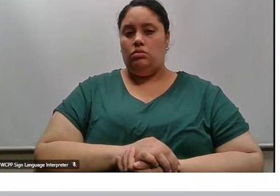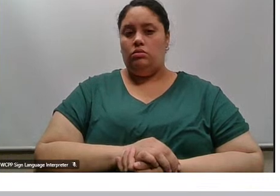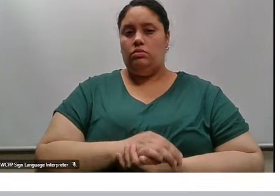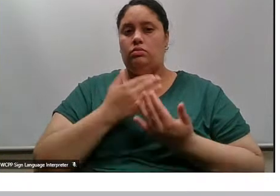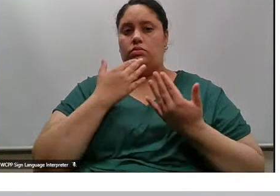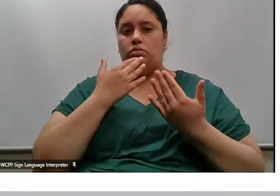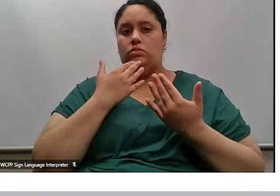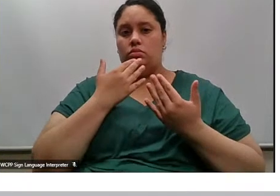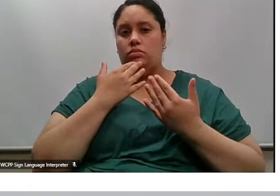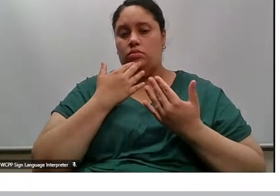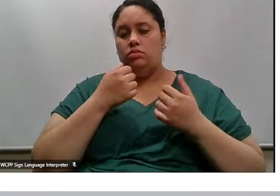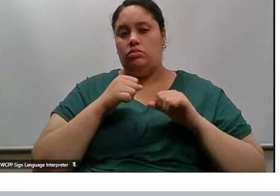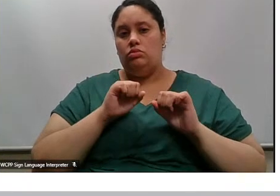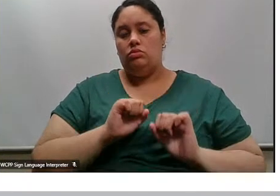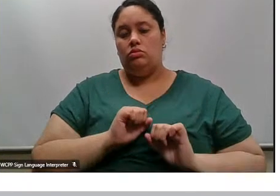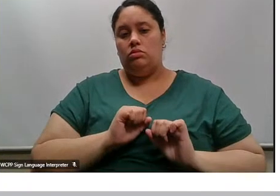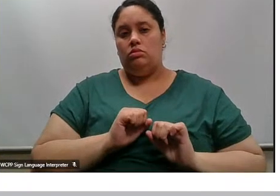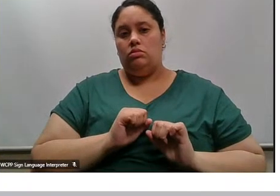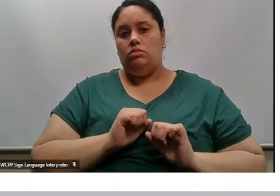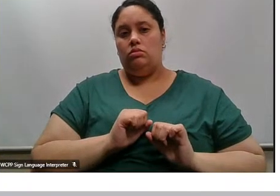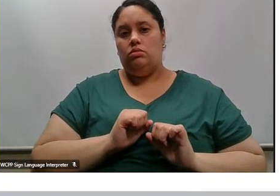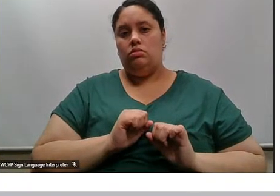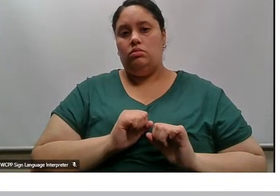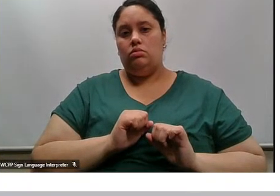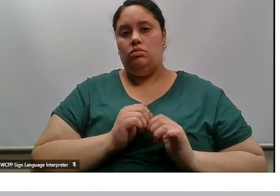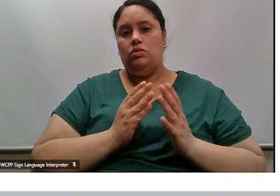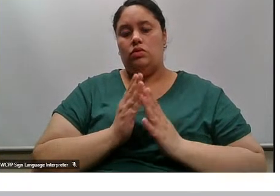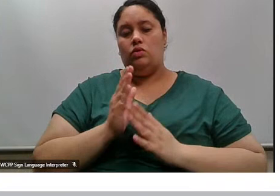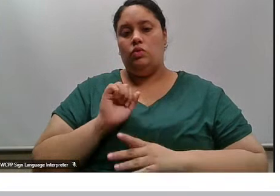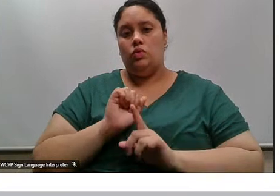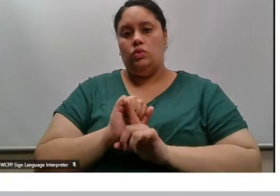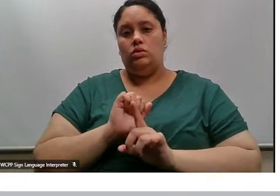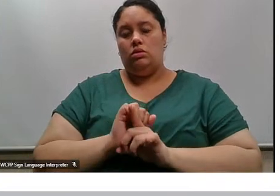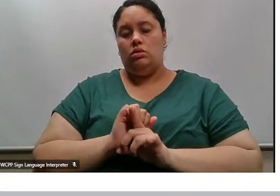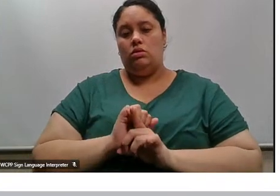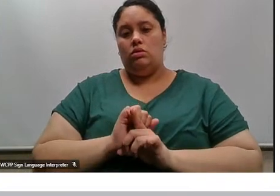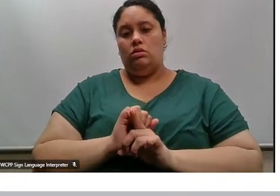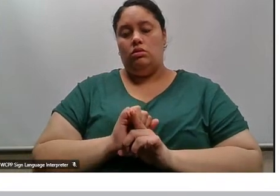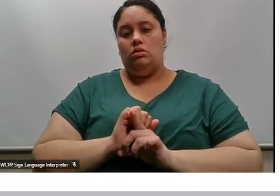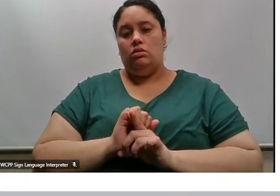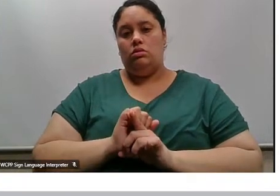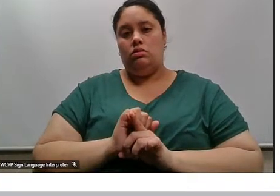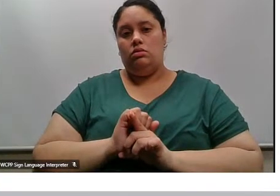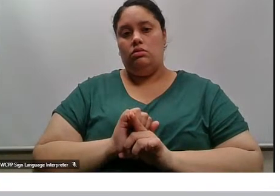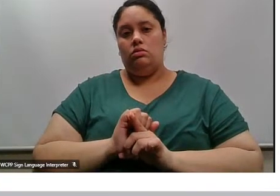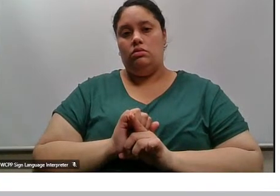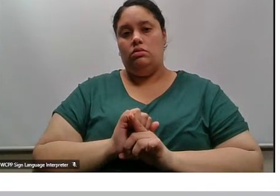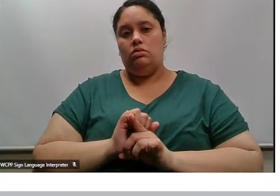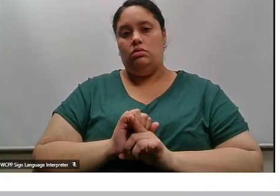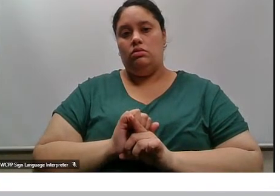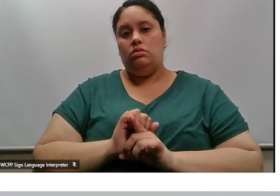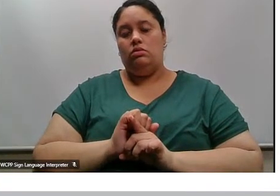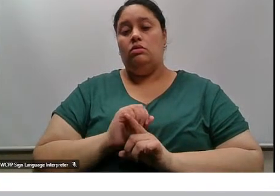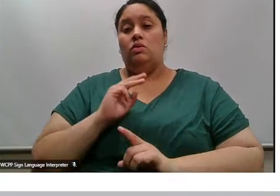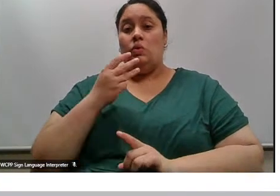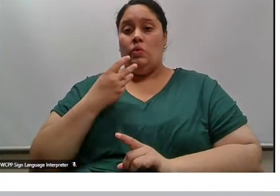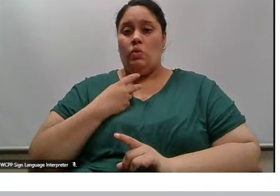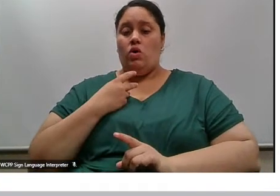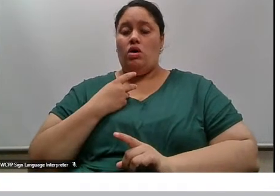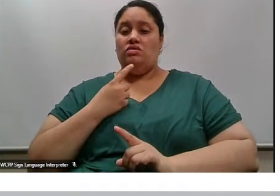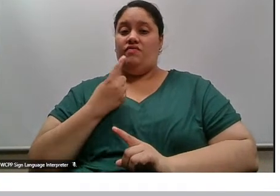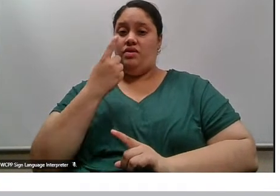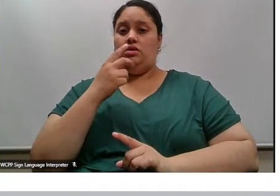Thank you, Chairperson. Through yourself, it was initially a private organization, an